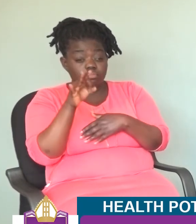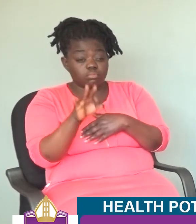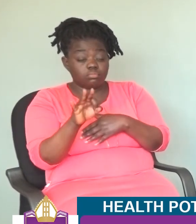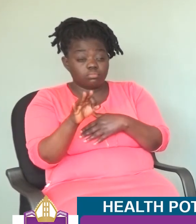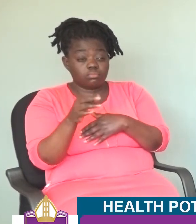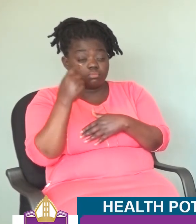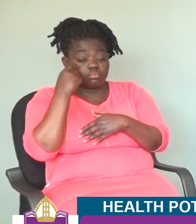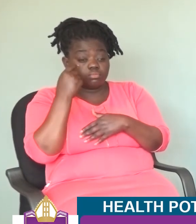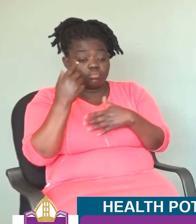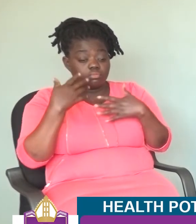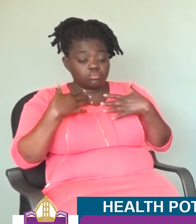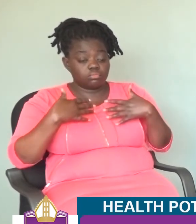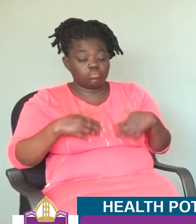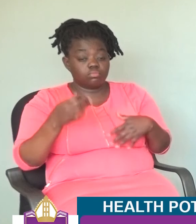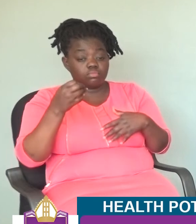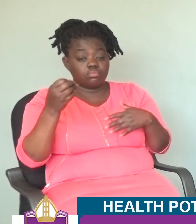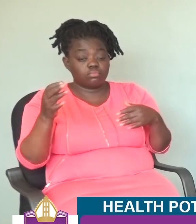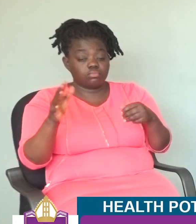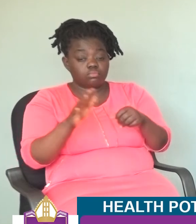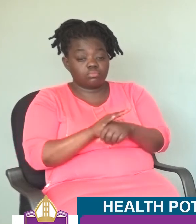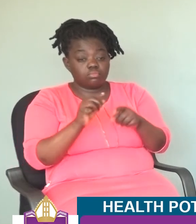sound, your whole body will be full of light.